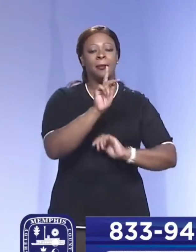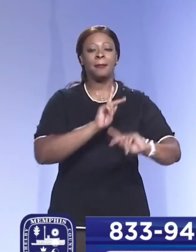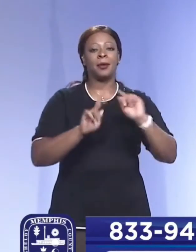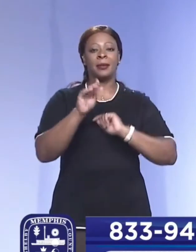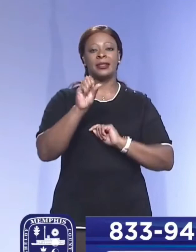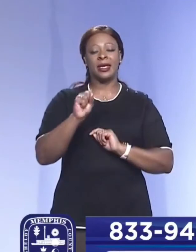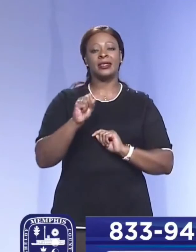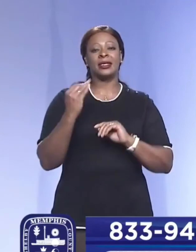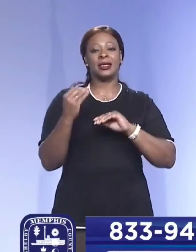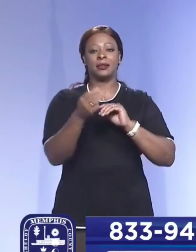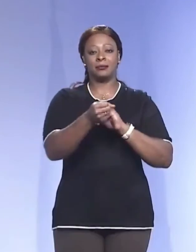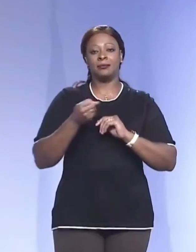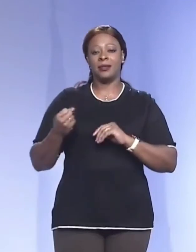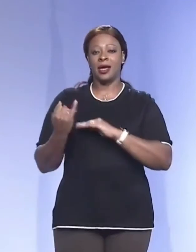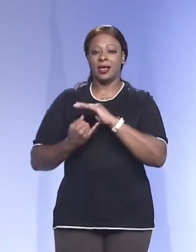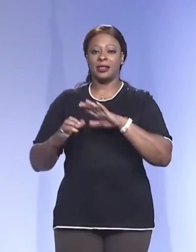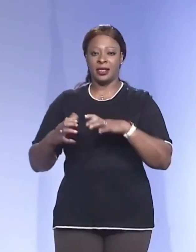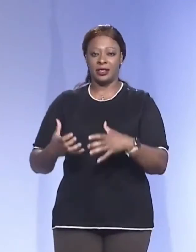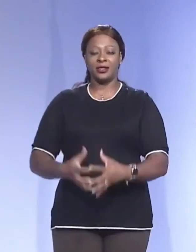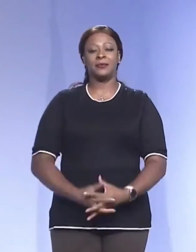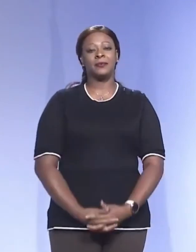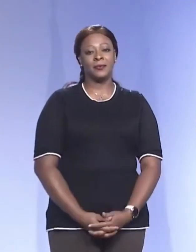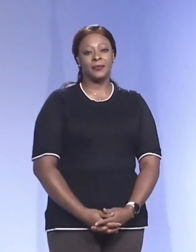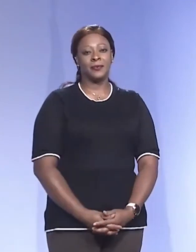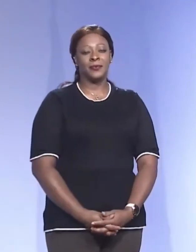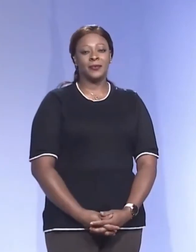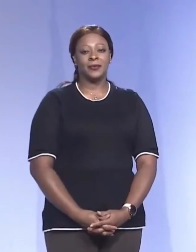them in isolation.